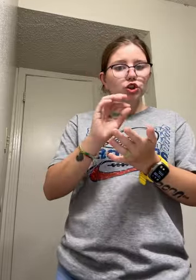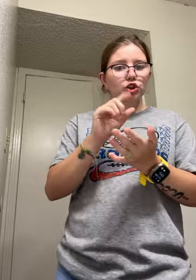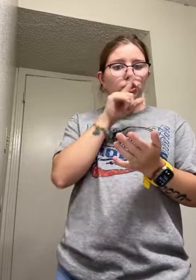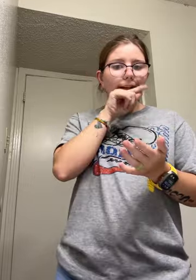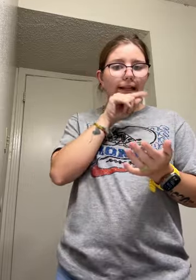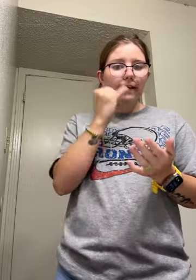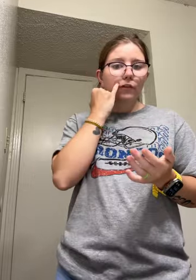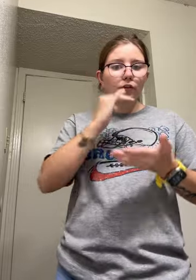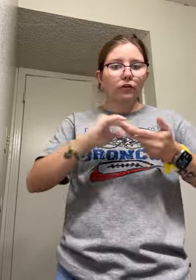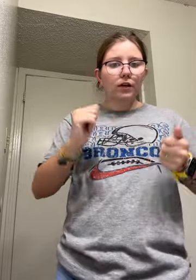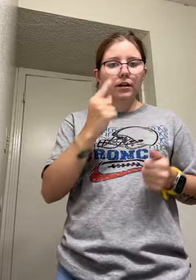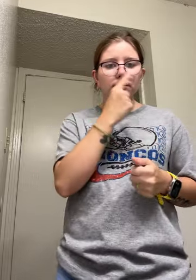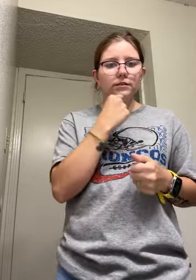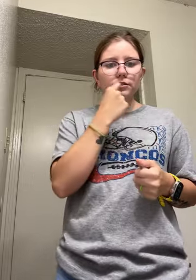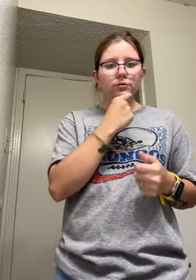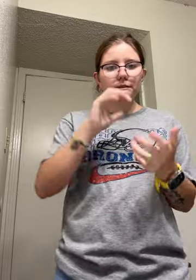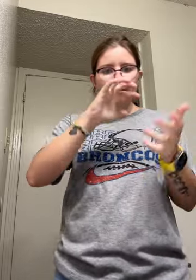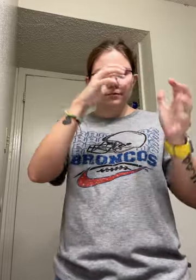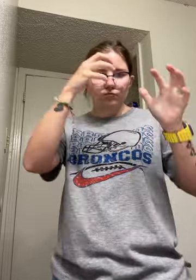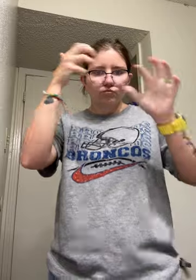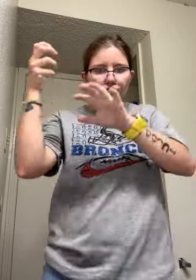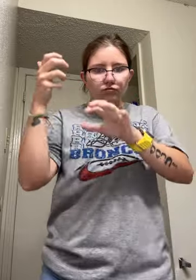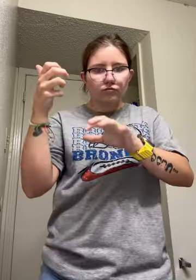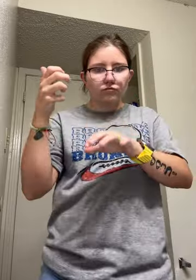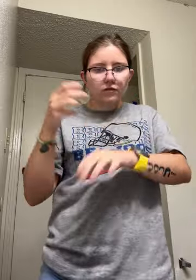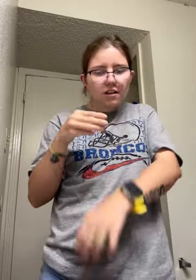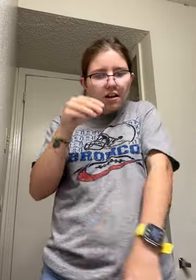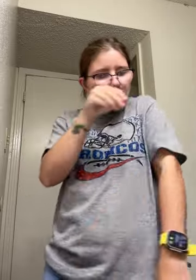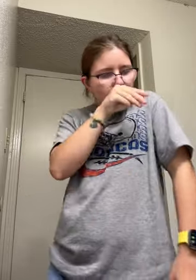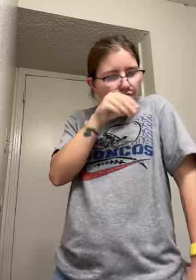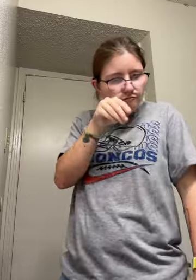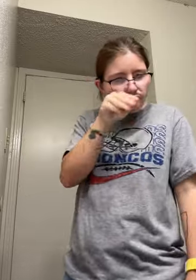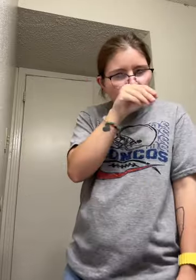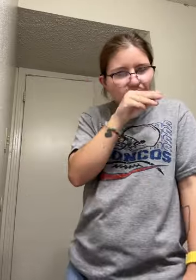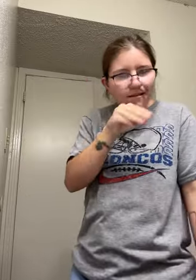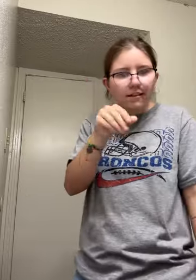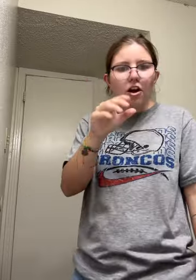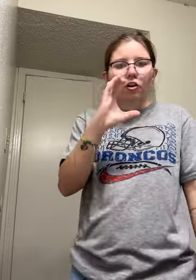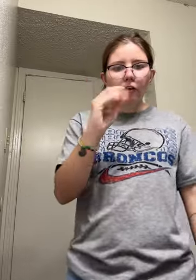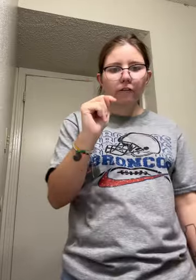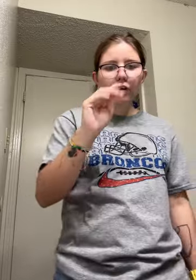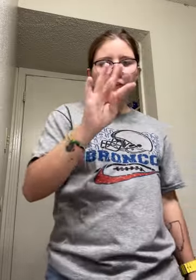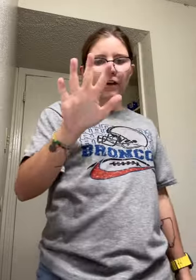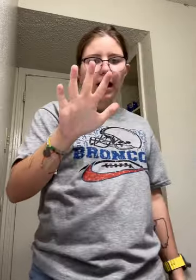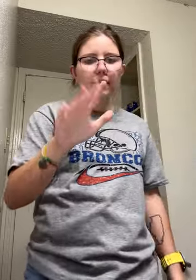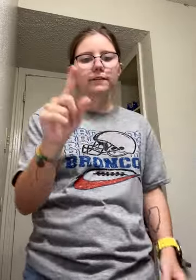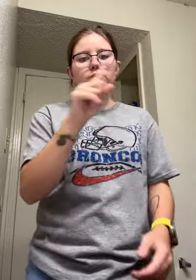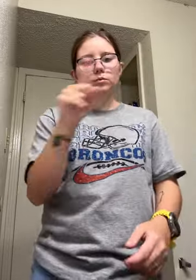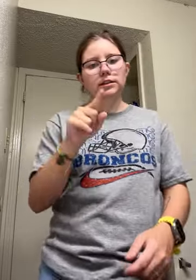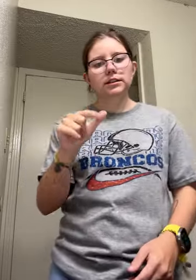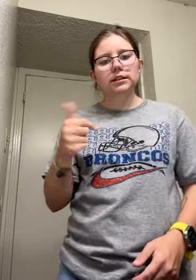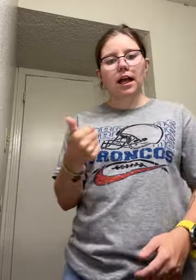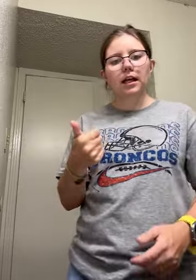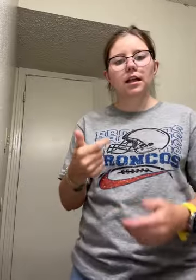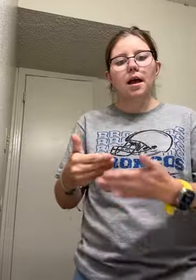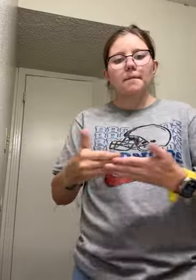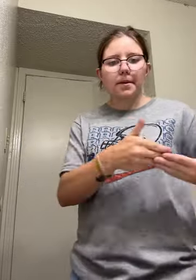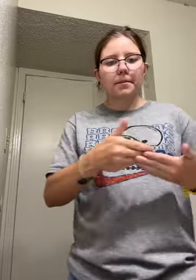I came in her mouth. It was a crisis. I gave her my secret blend of herbs and spices. Code 45 and two zigzags. Baby,